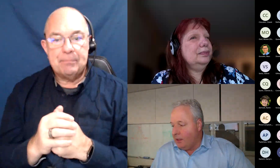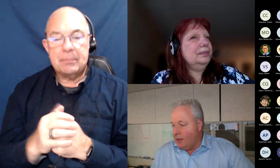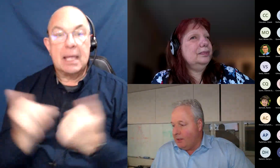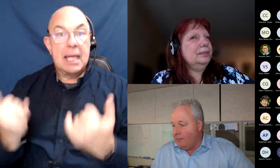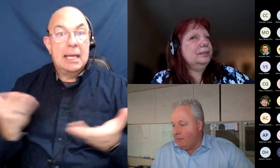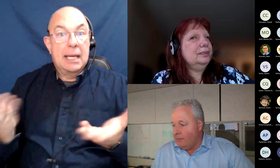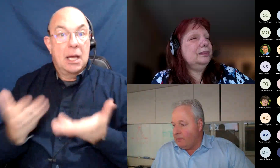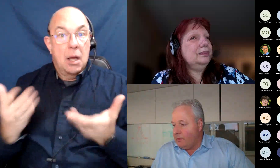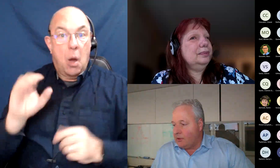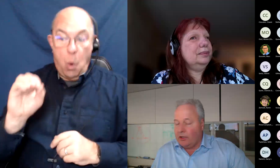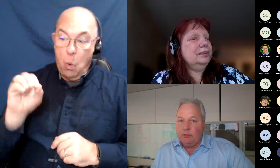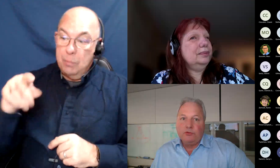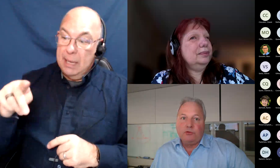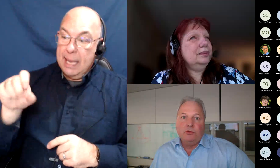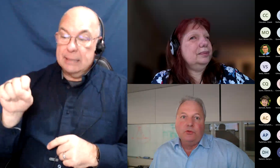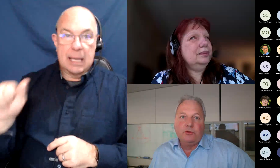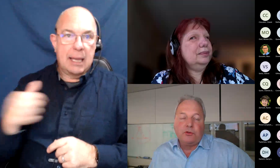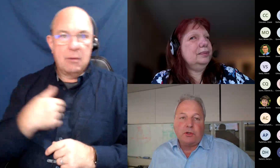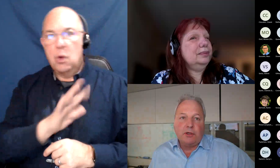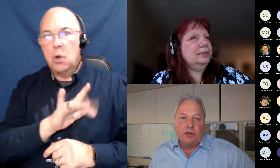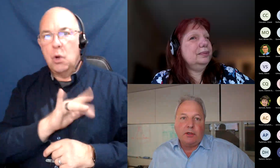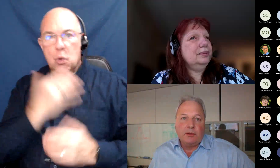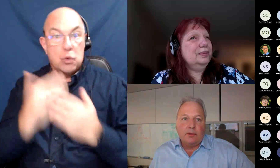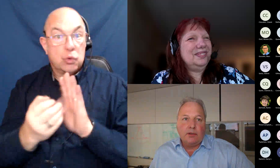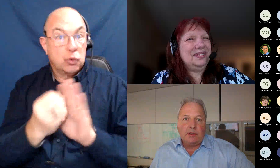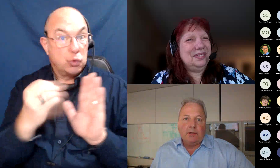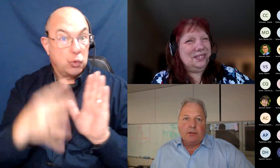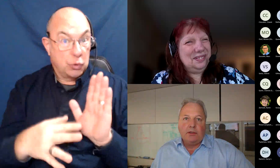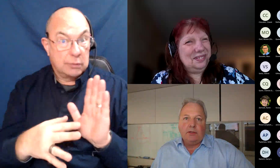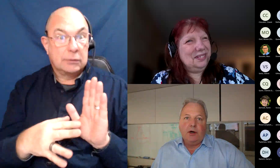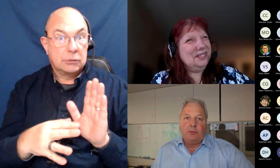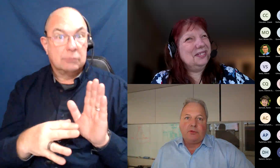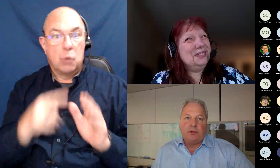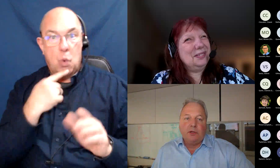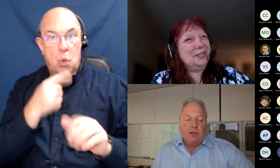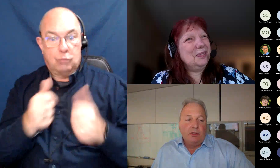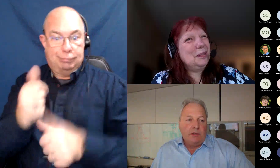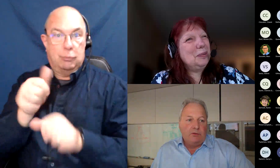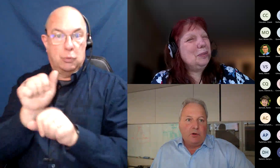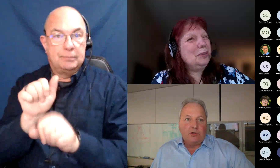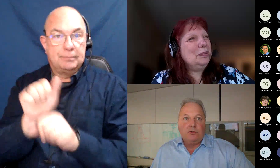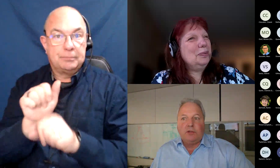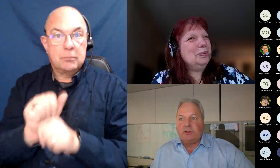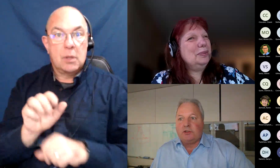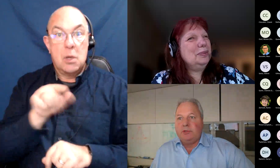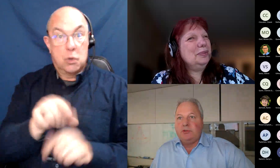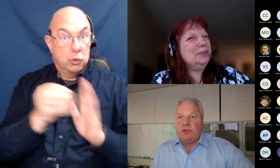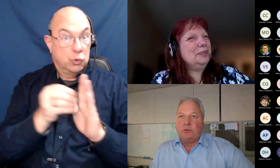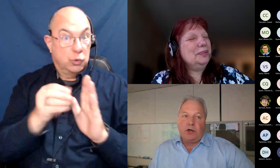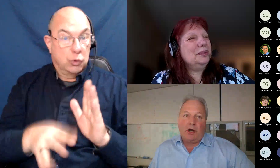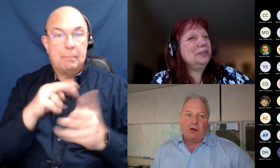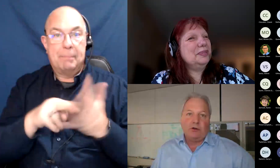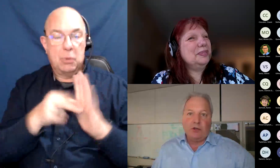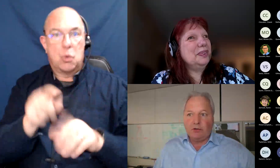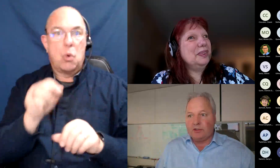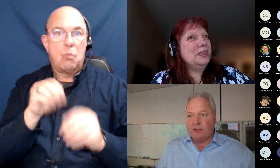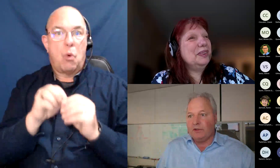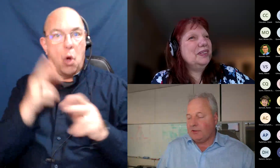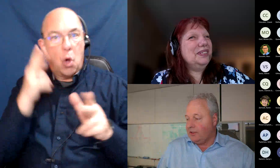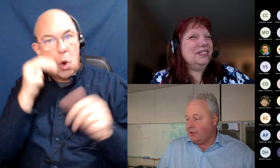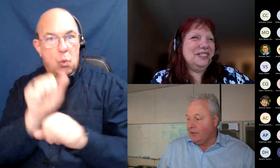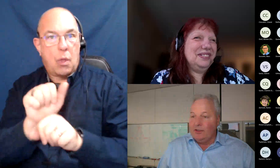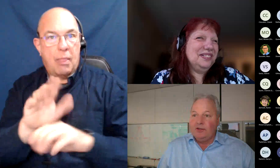have incredible students, and in OPSA, if you are a student, that just means you get to work harder than